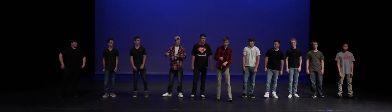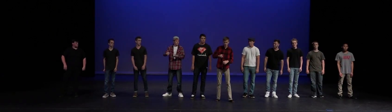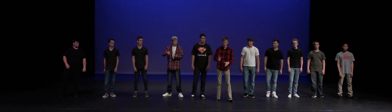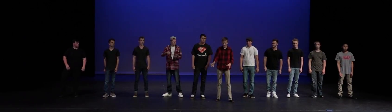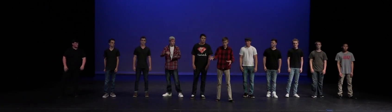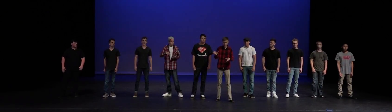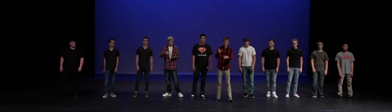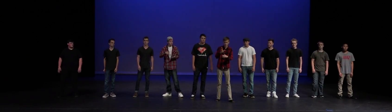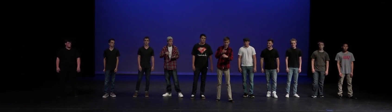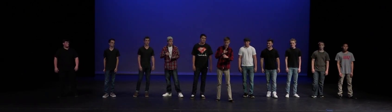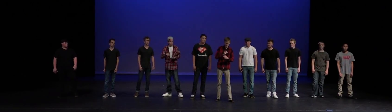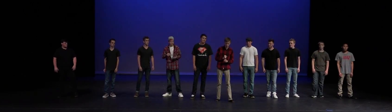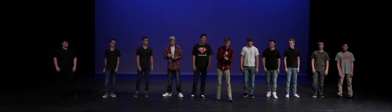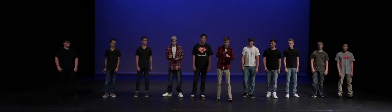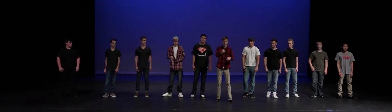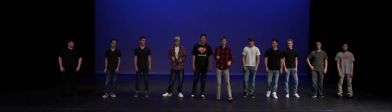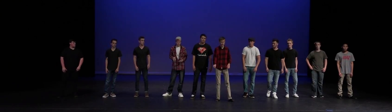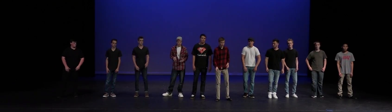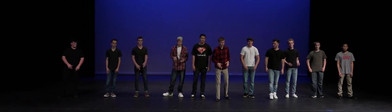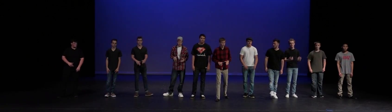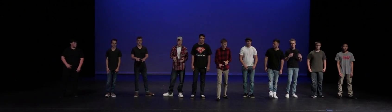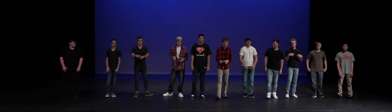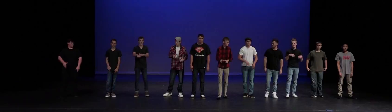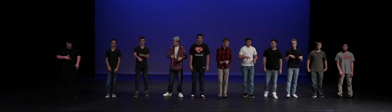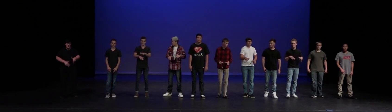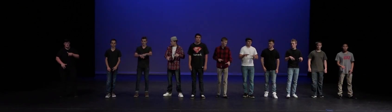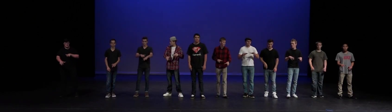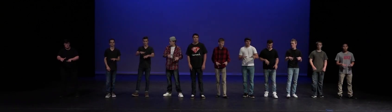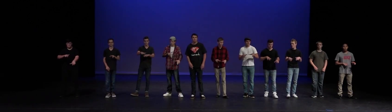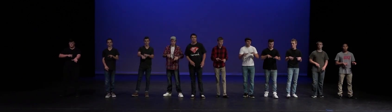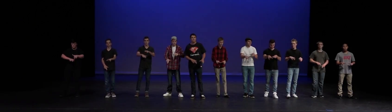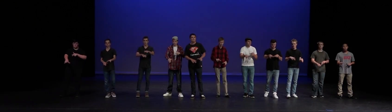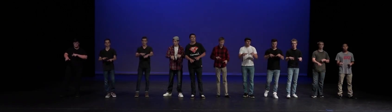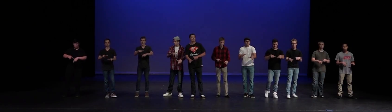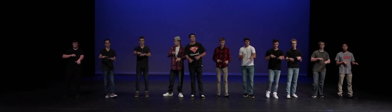nature fascinating, when he's got a war.